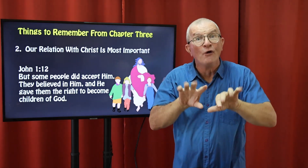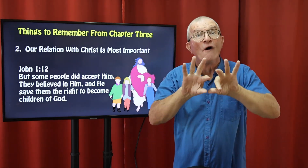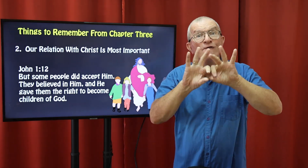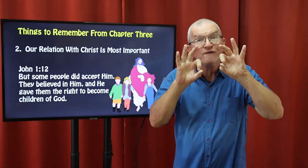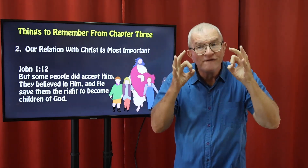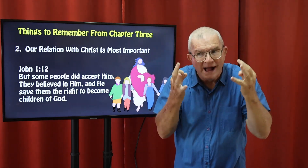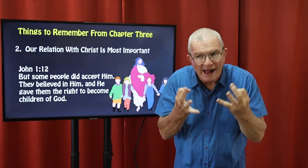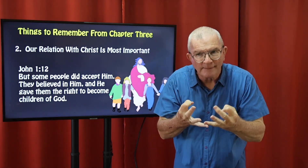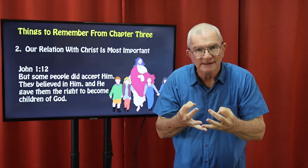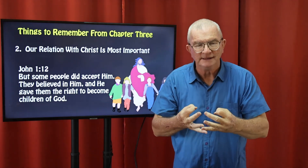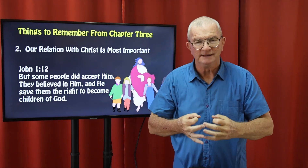a family.